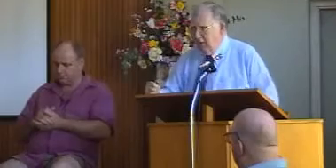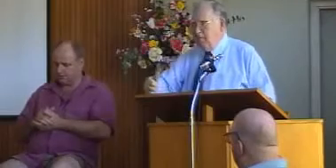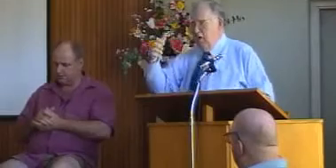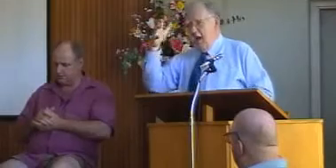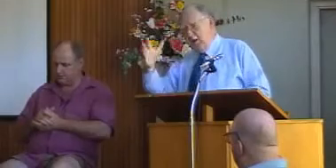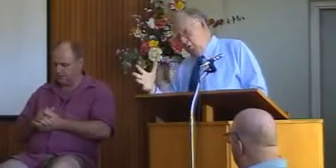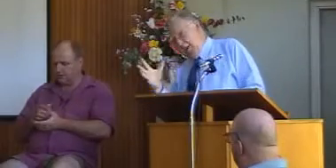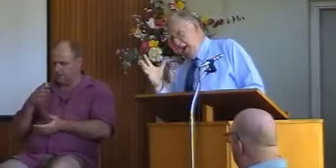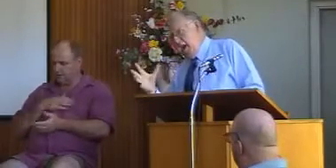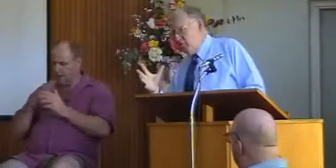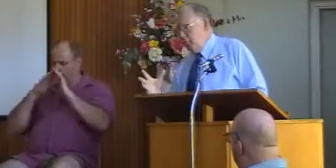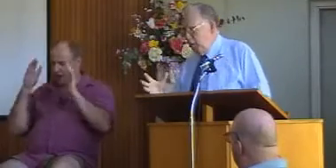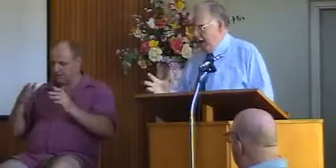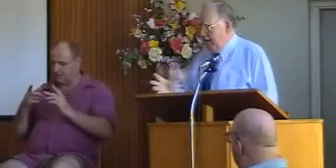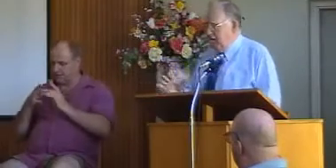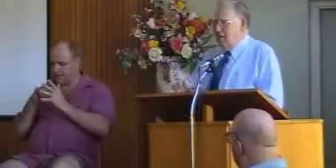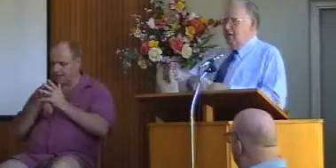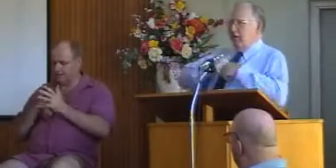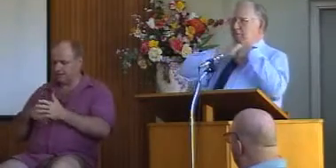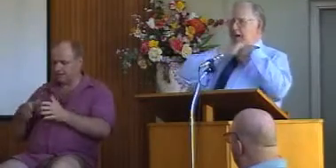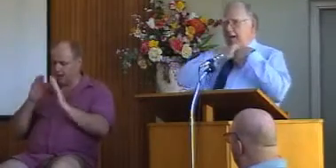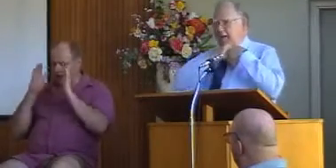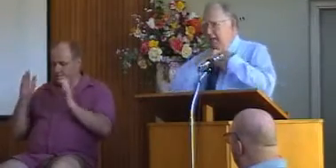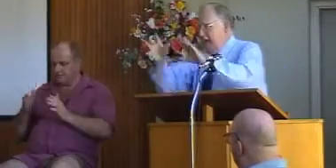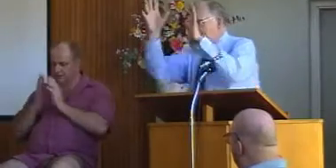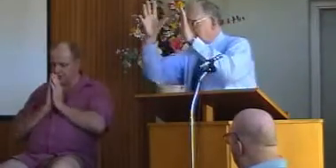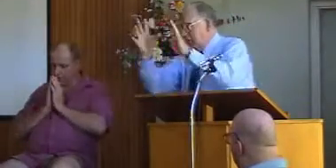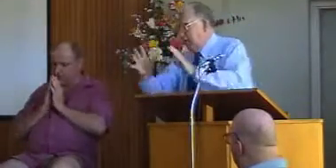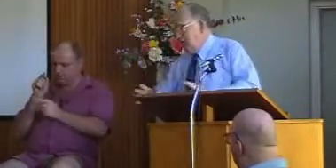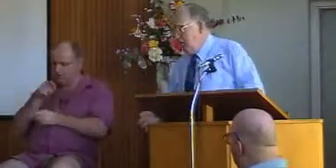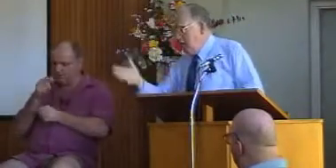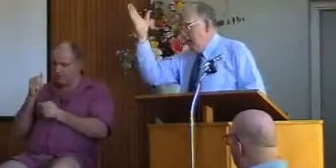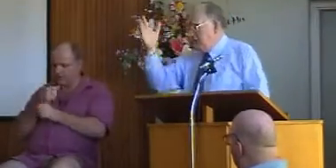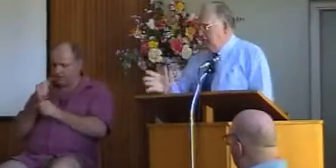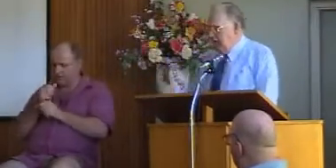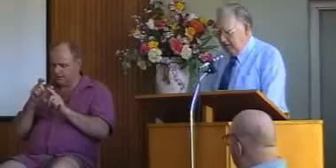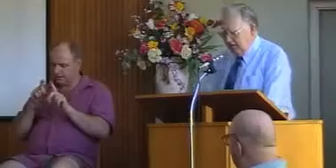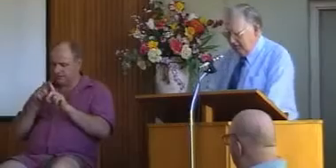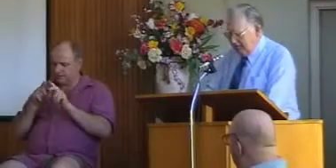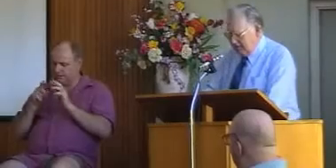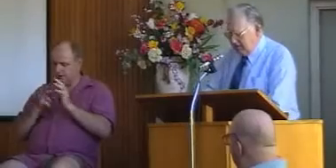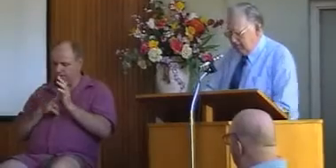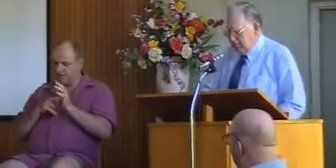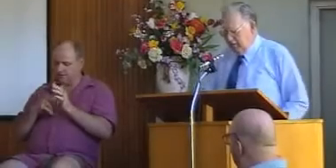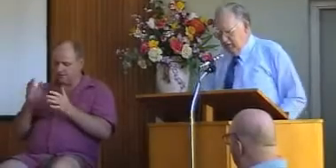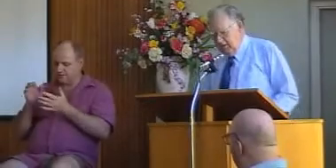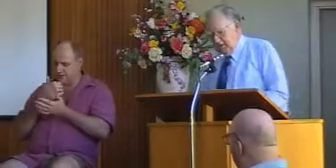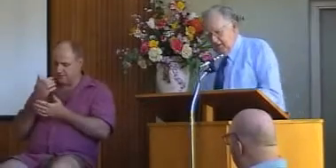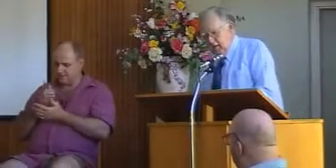Written, my house will be a house of prayer. You've made it a den of thieves. No man's ever done things like